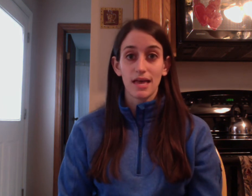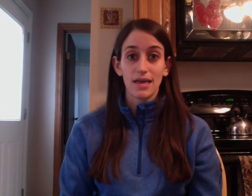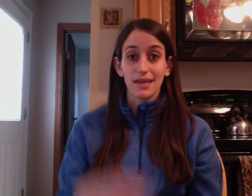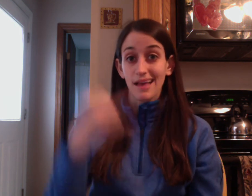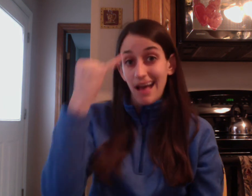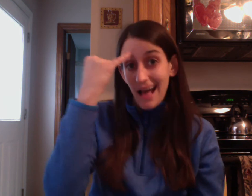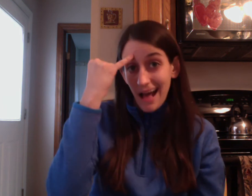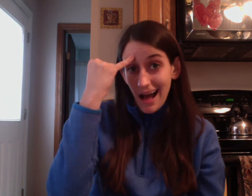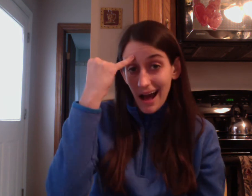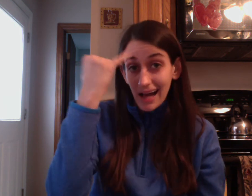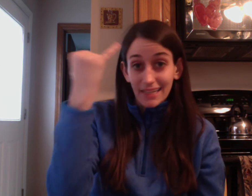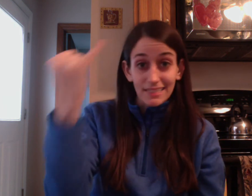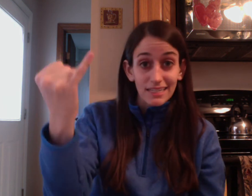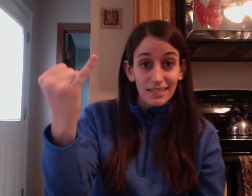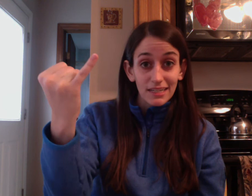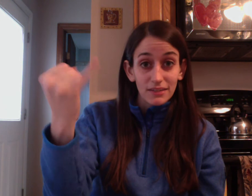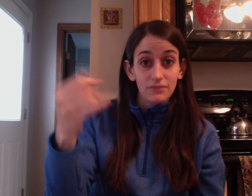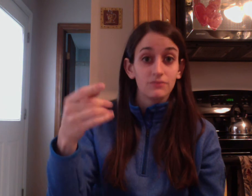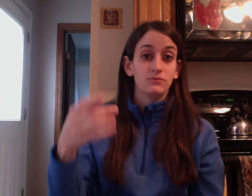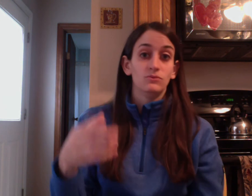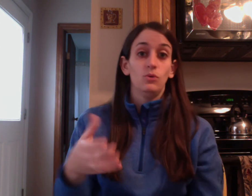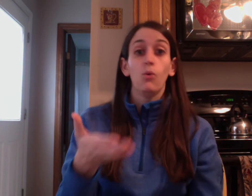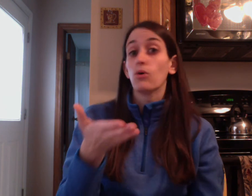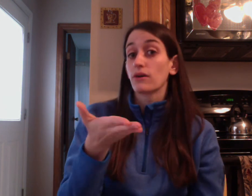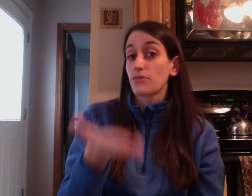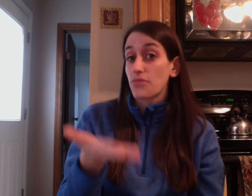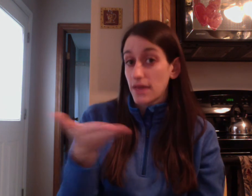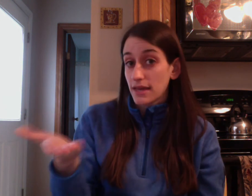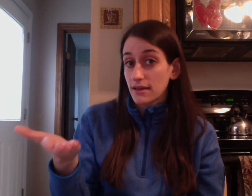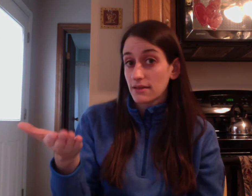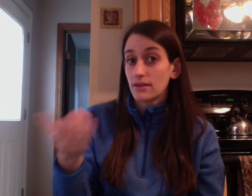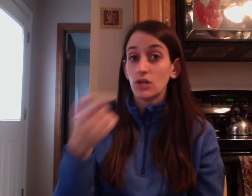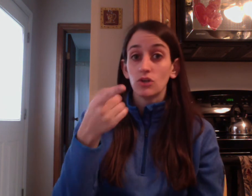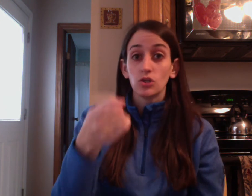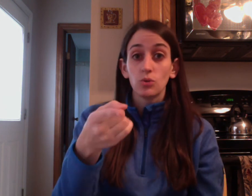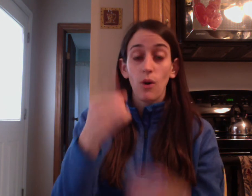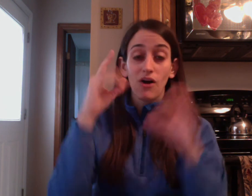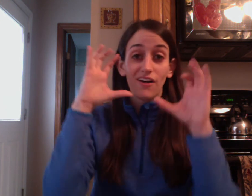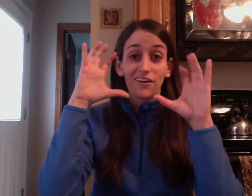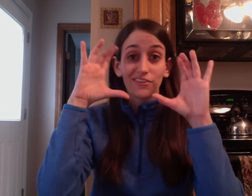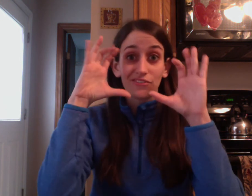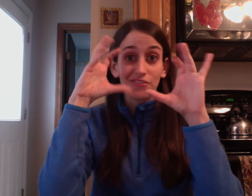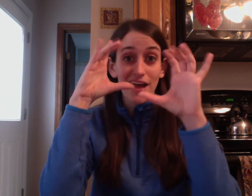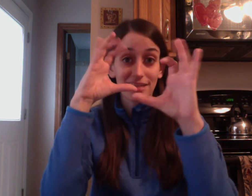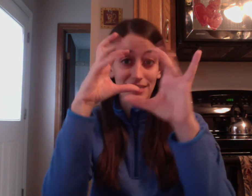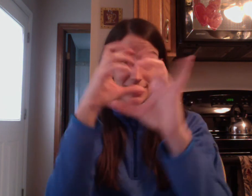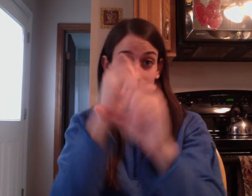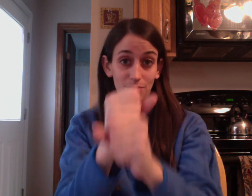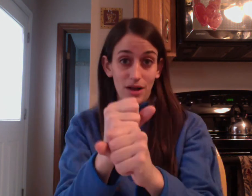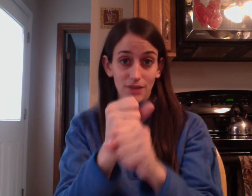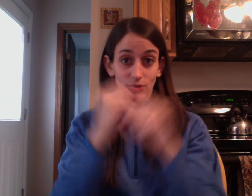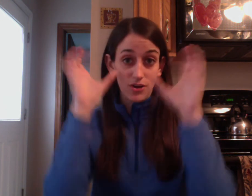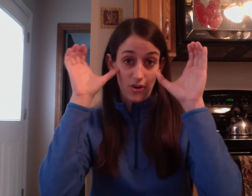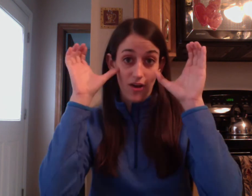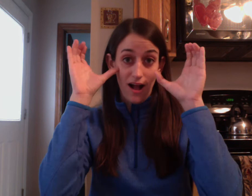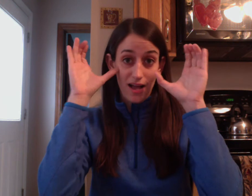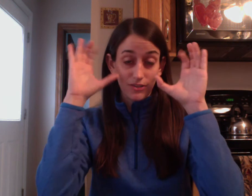say idea or thing you are fascinated by. So here are your eyes,